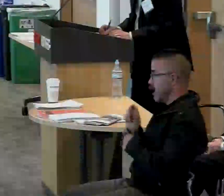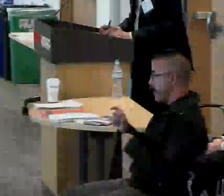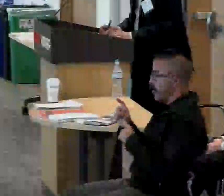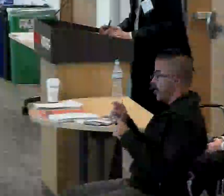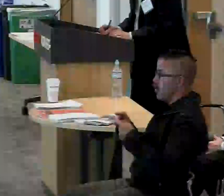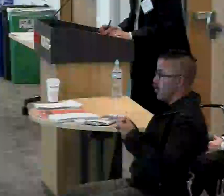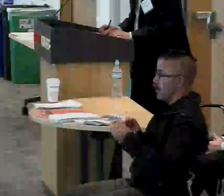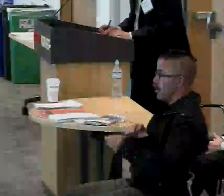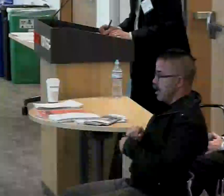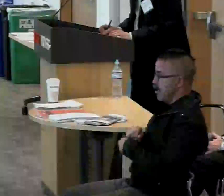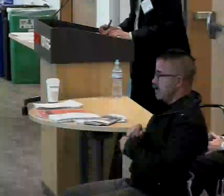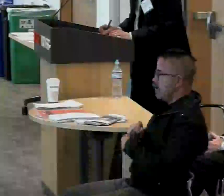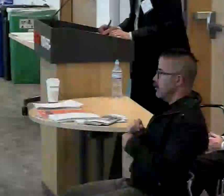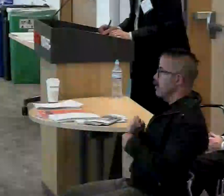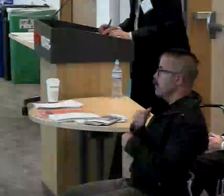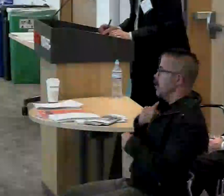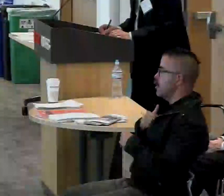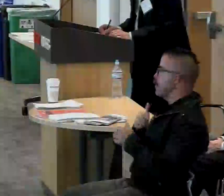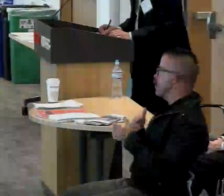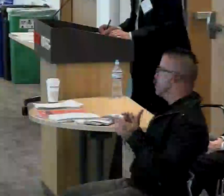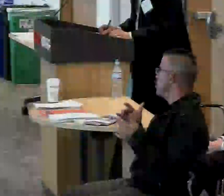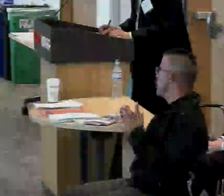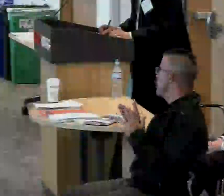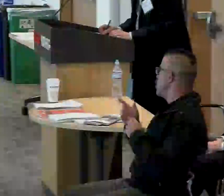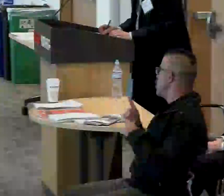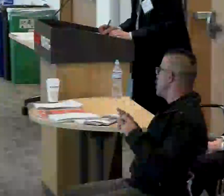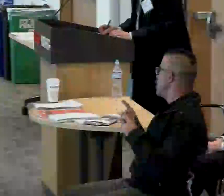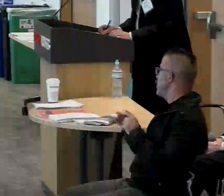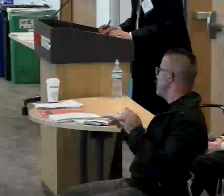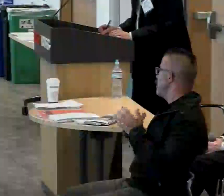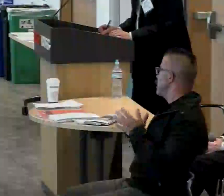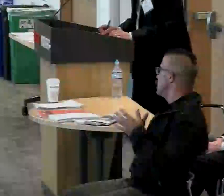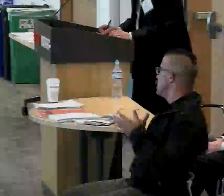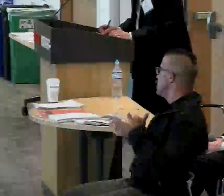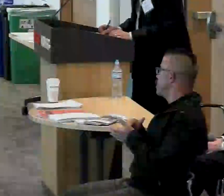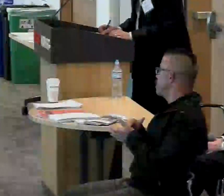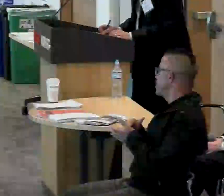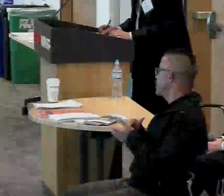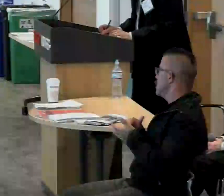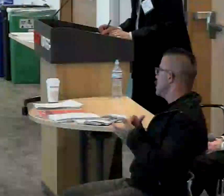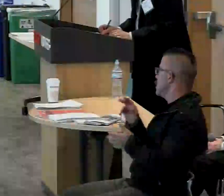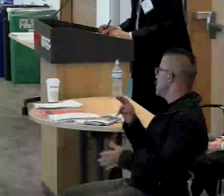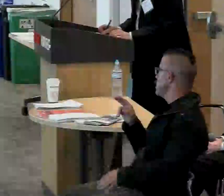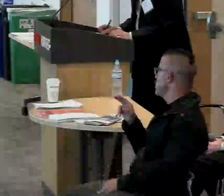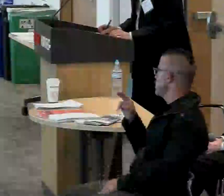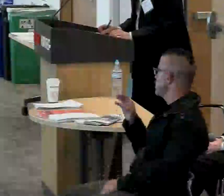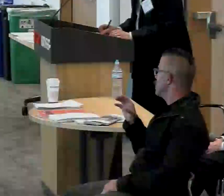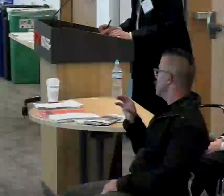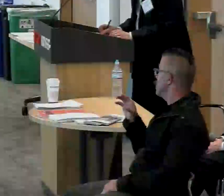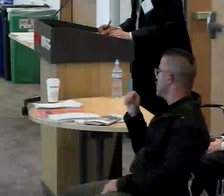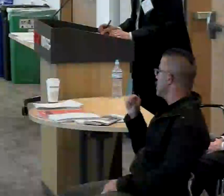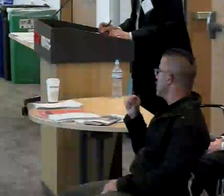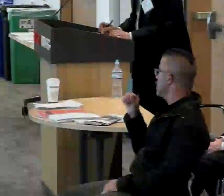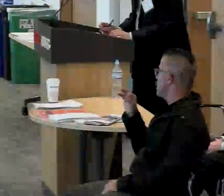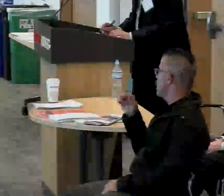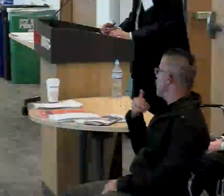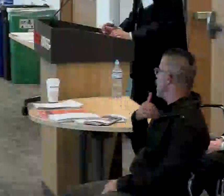reach out to the different centers. UCSF have a